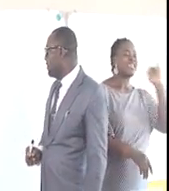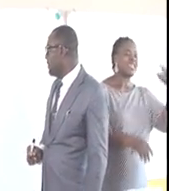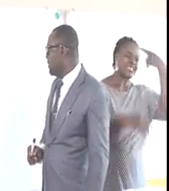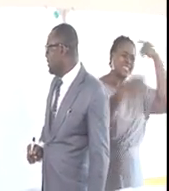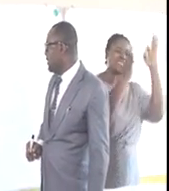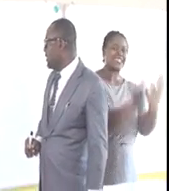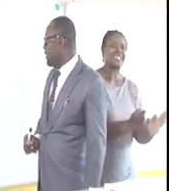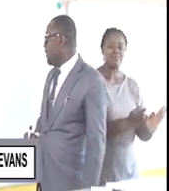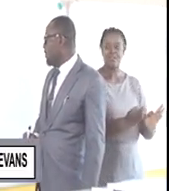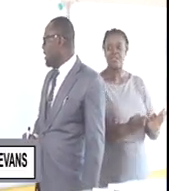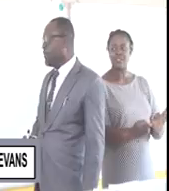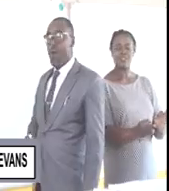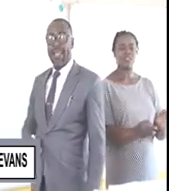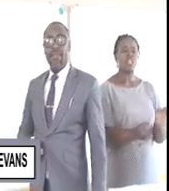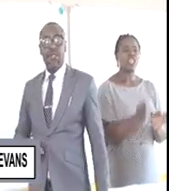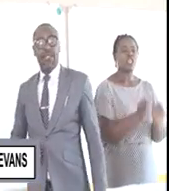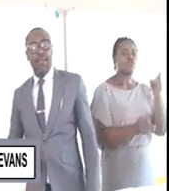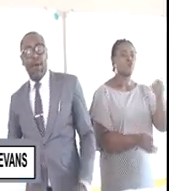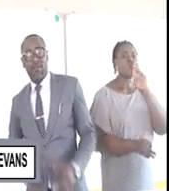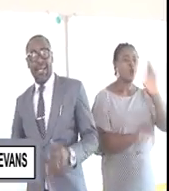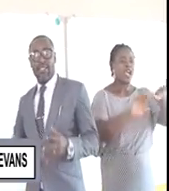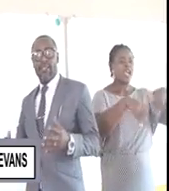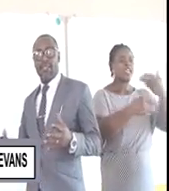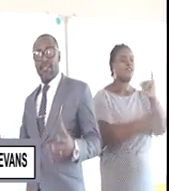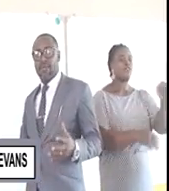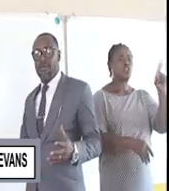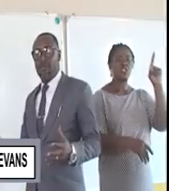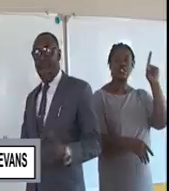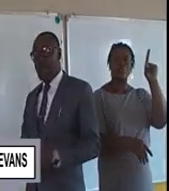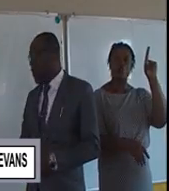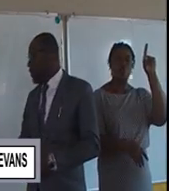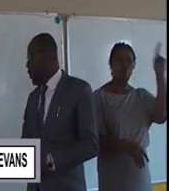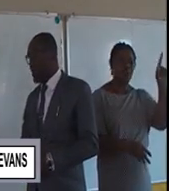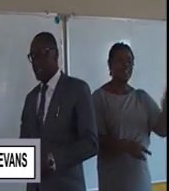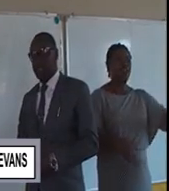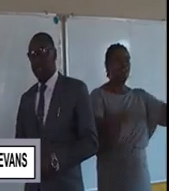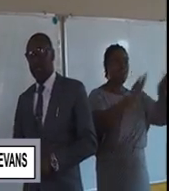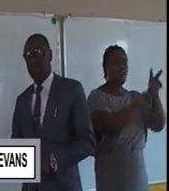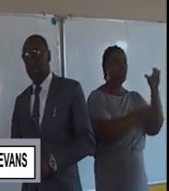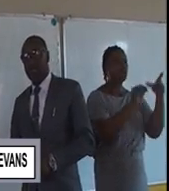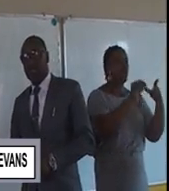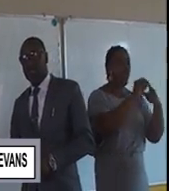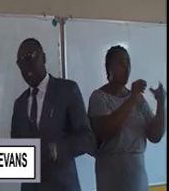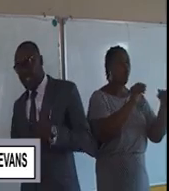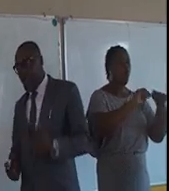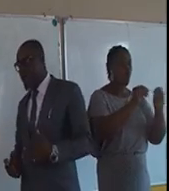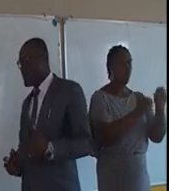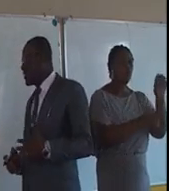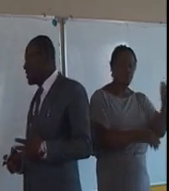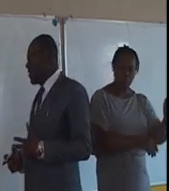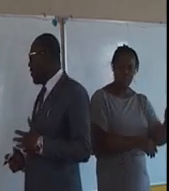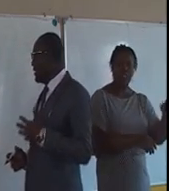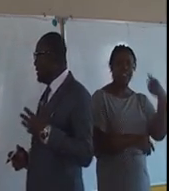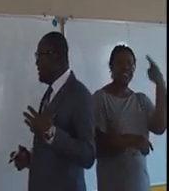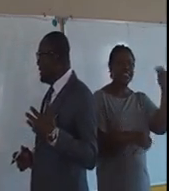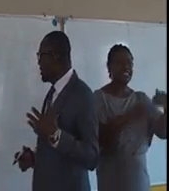determined if you are given a particular value or numbers. The